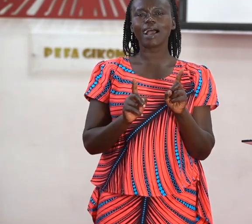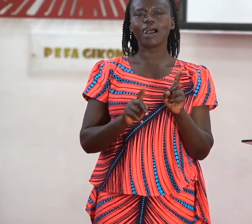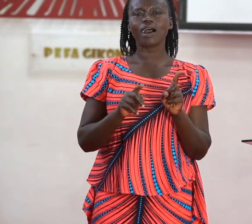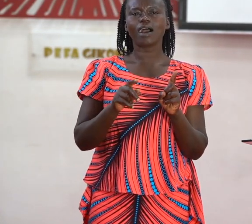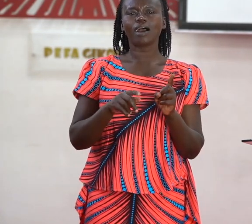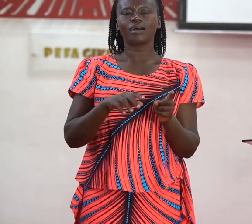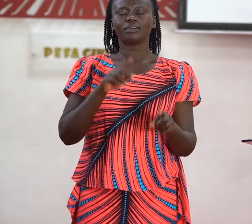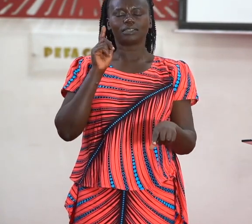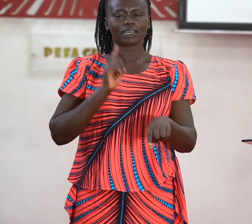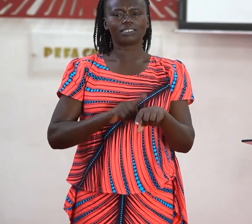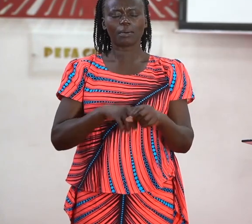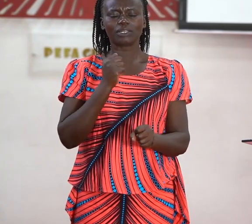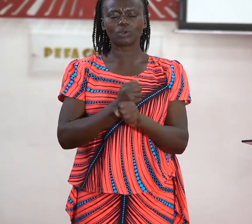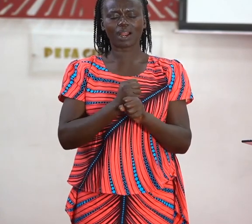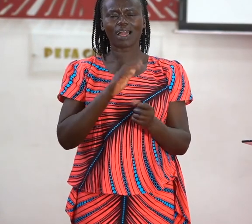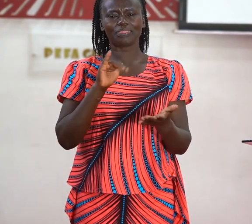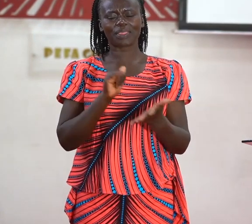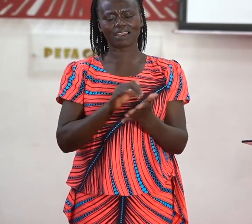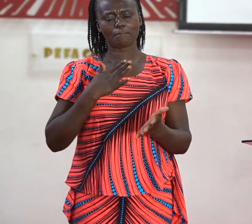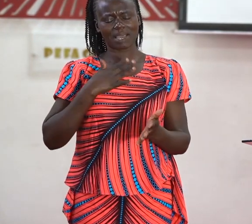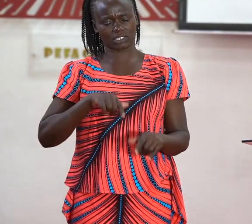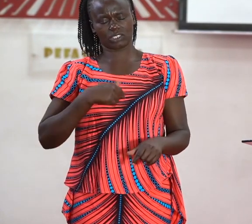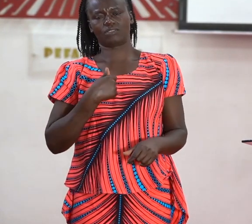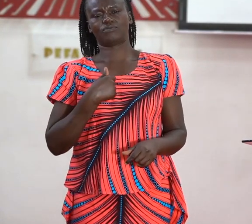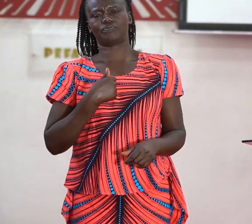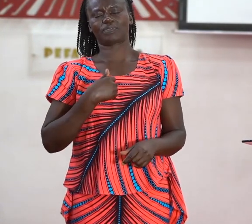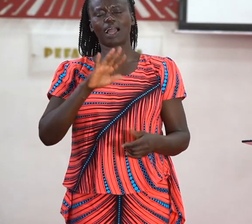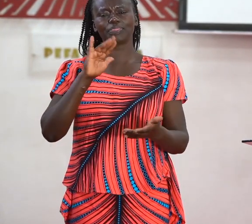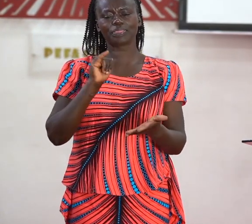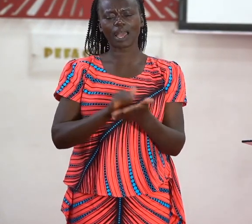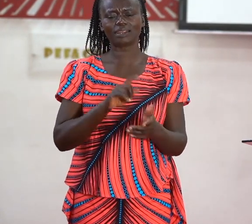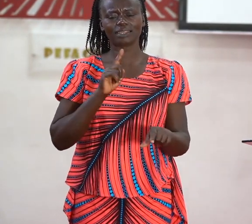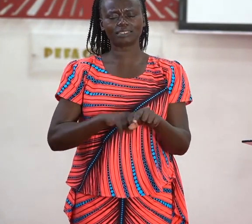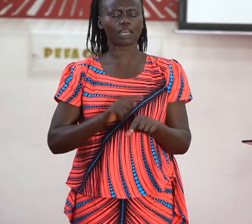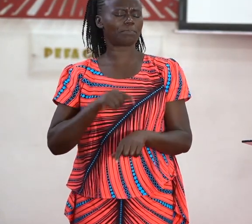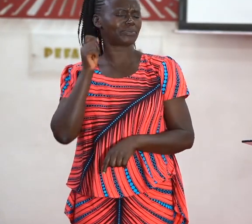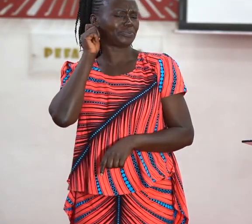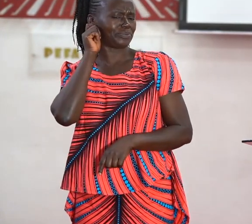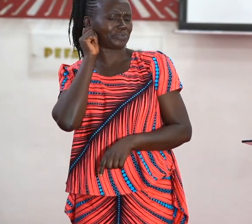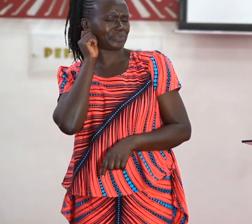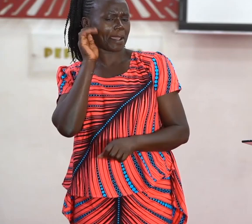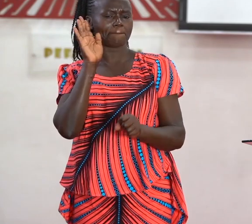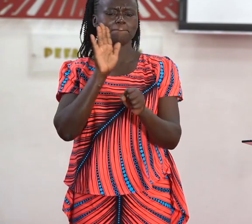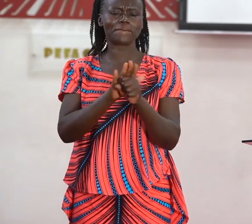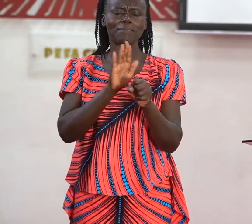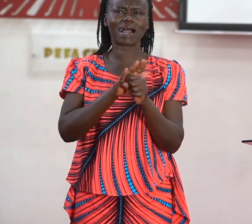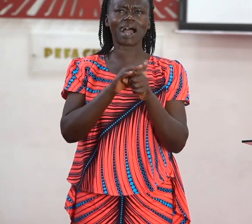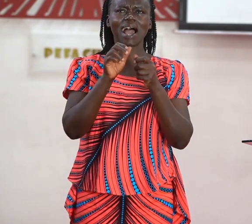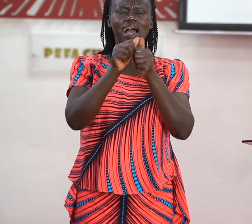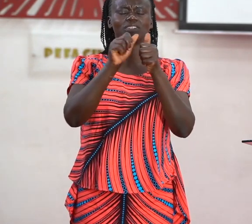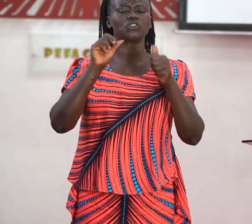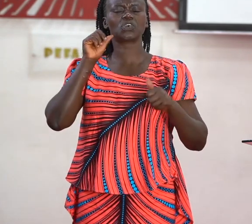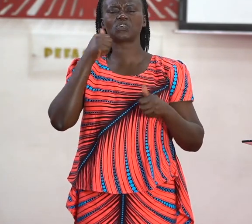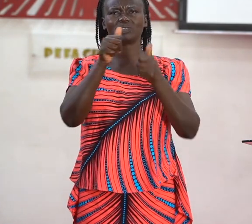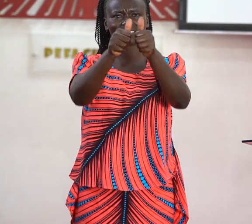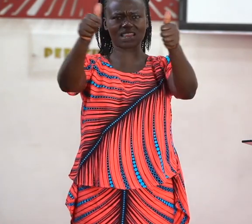I've done that on myself, and I have seen that it works. That when you listen so much to the breaking news, you find that your heart